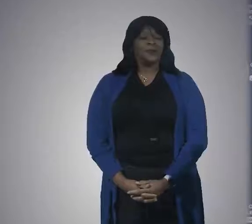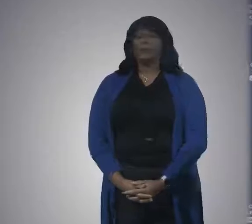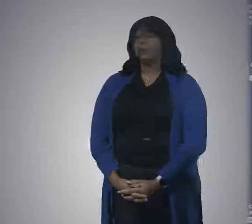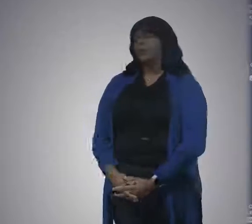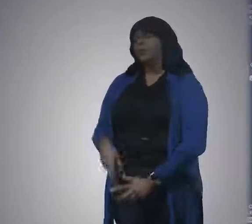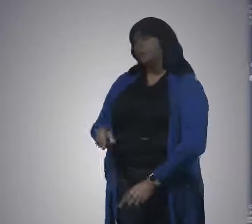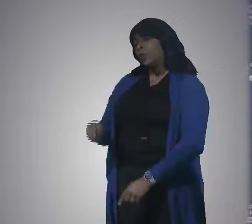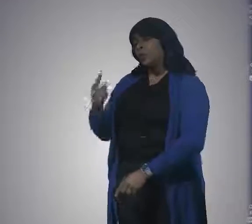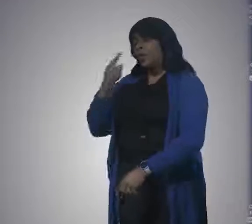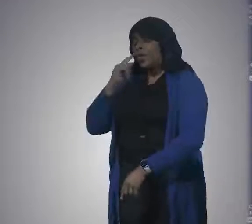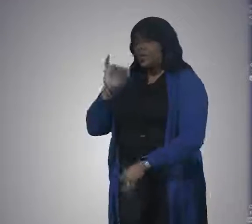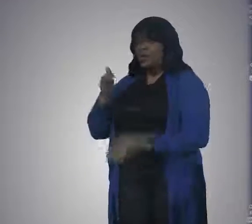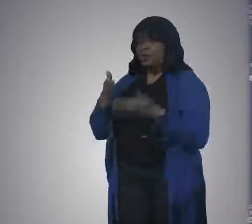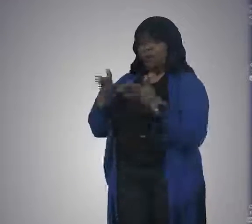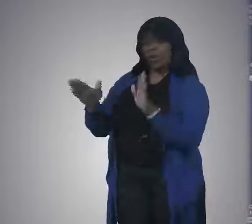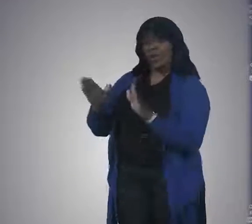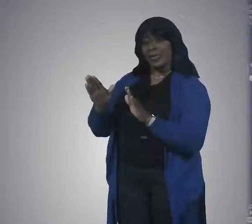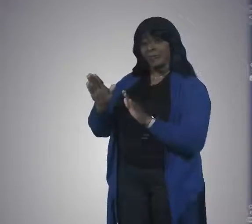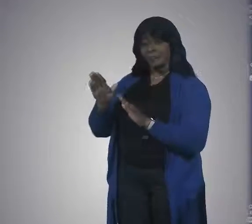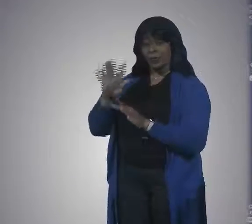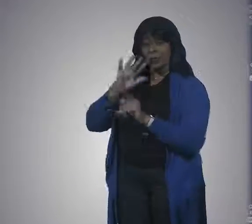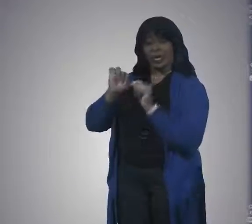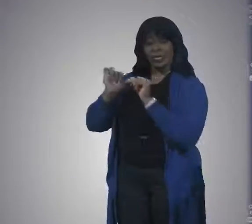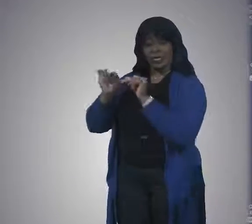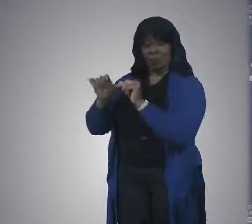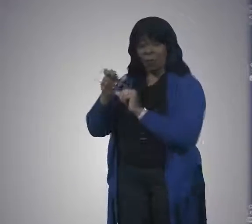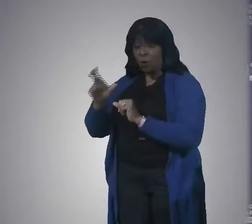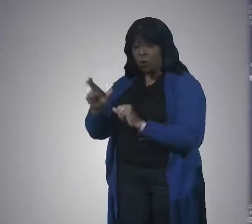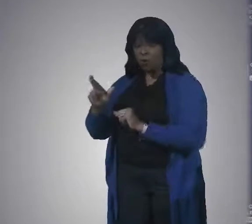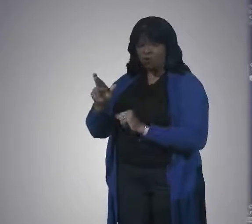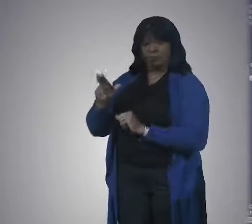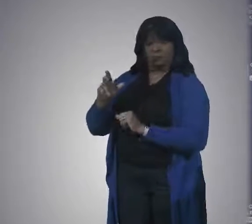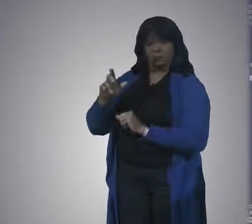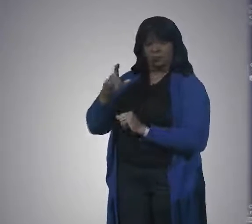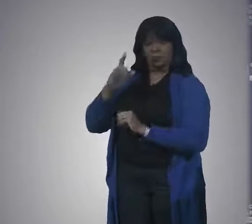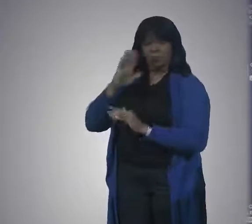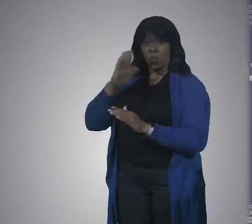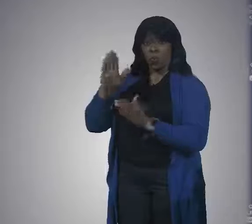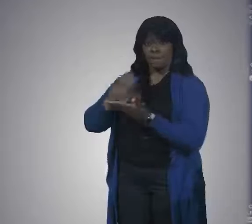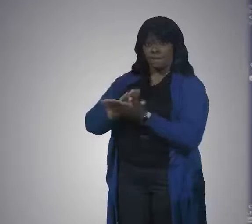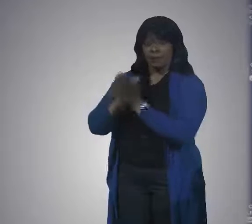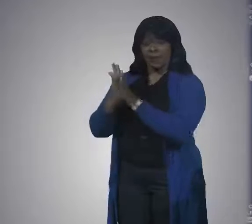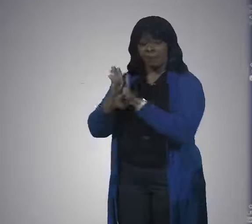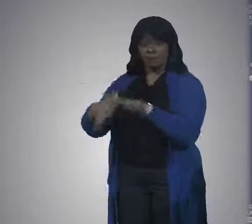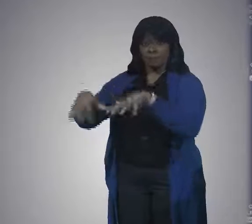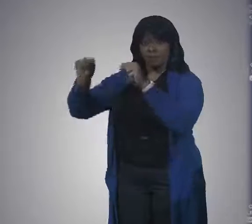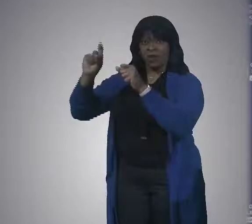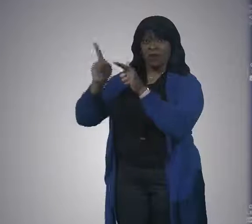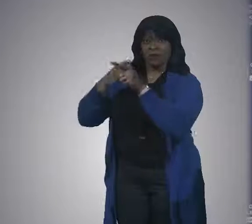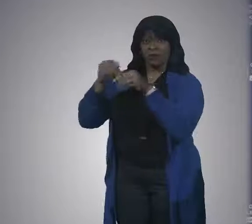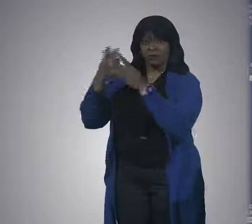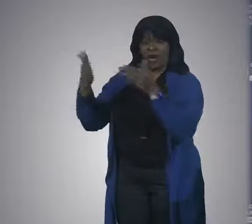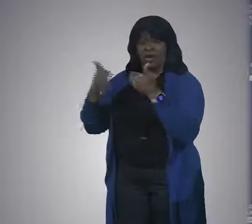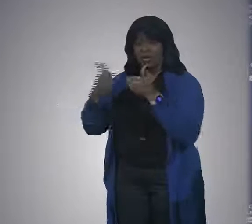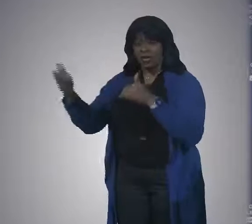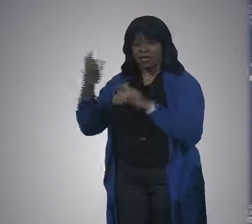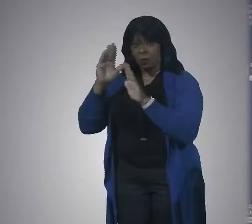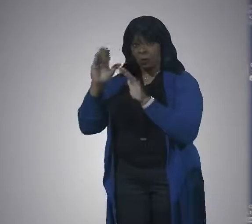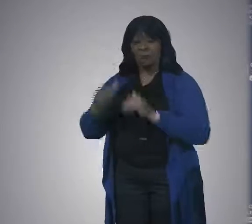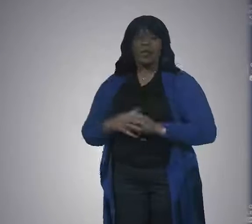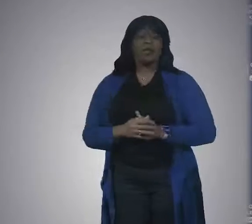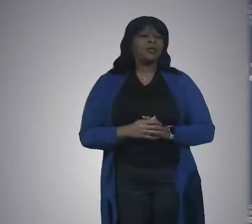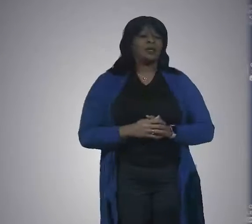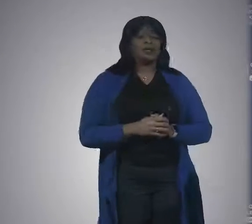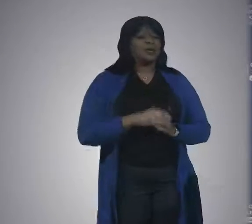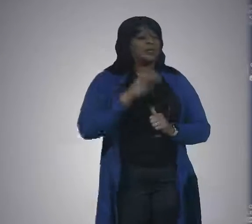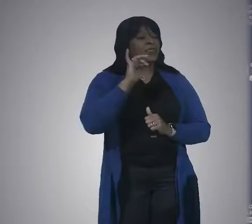And do you think that that's the way the status will remain, or will there be an effort to become the main provider again? No,